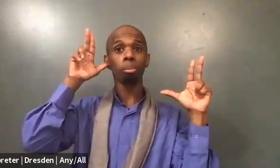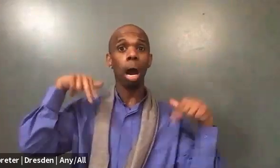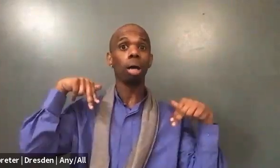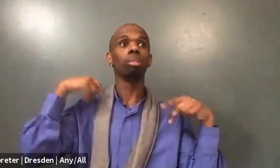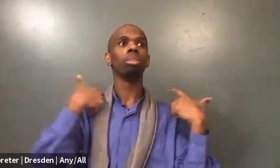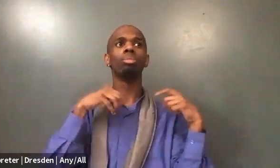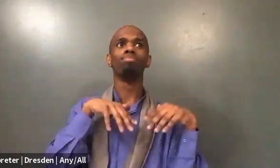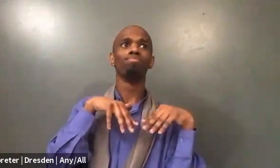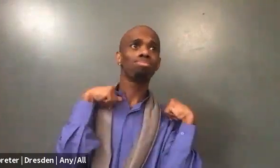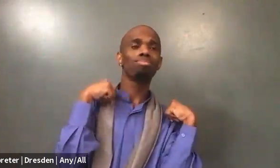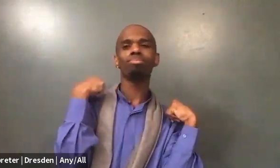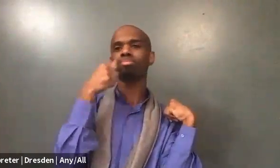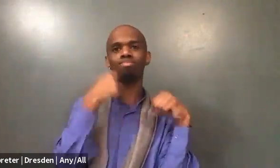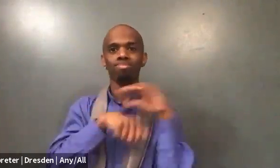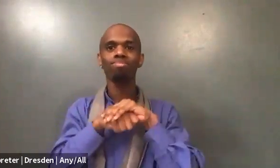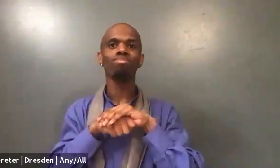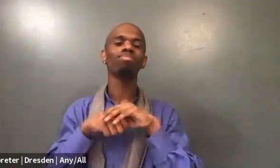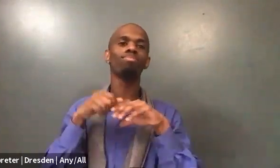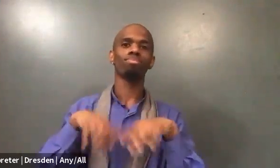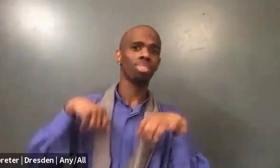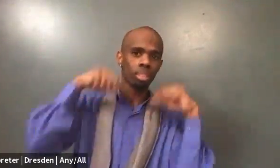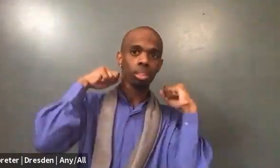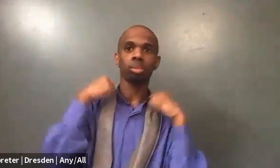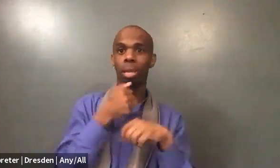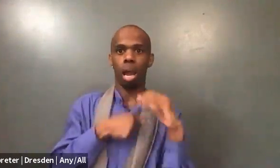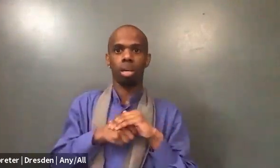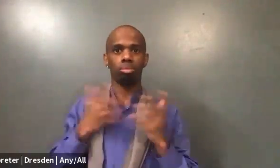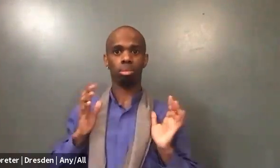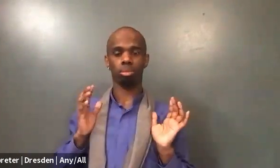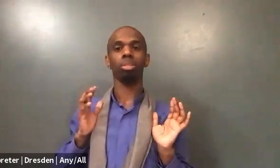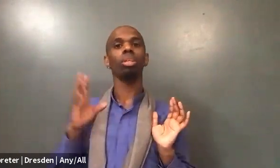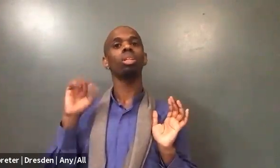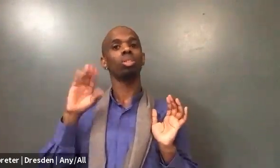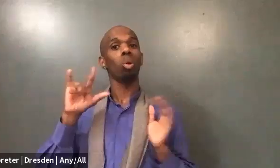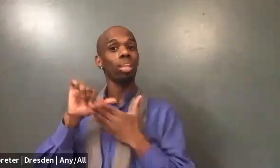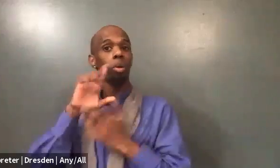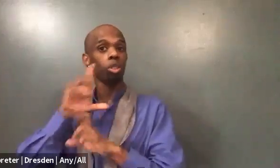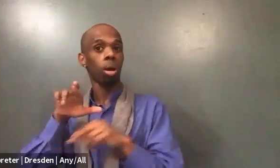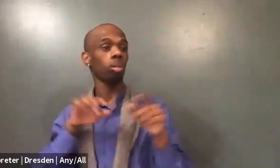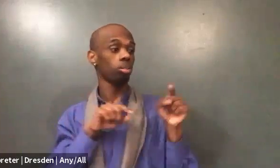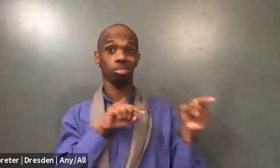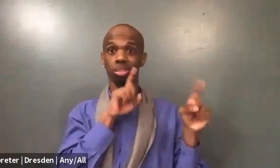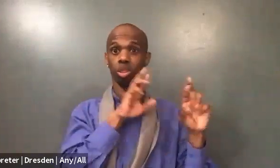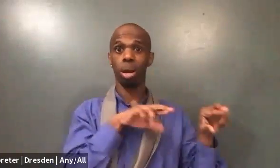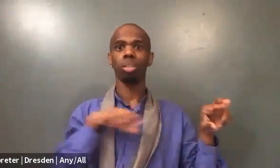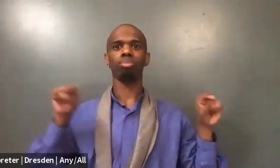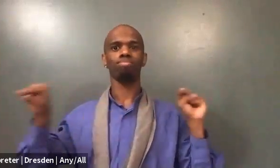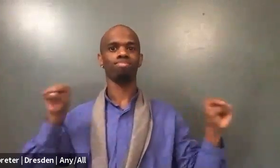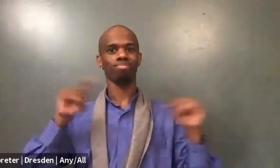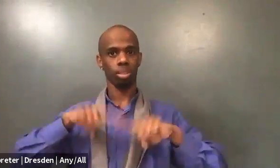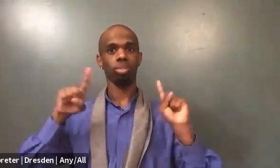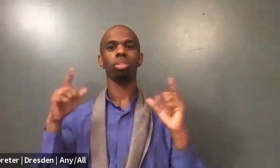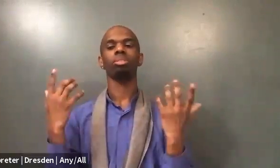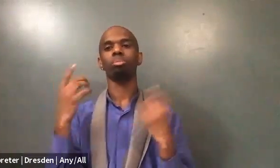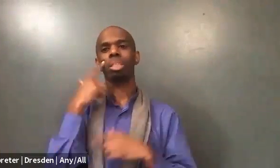literally hid under my covers. And so it was a different response because I didn't feel safe in that moment and I didn't know what